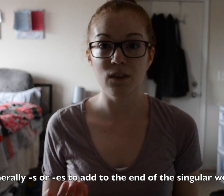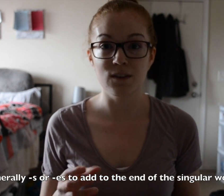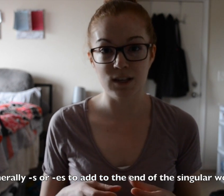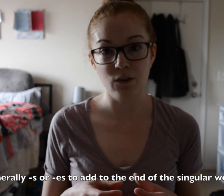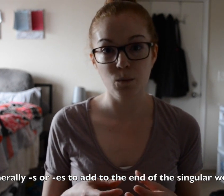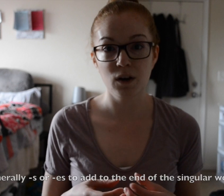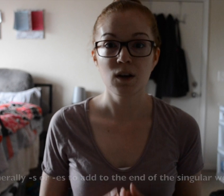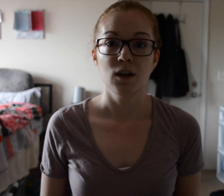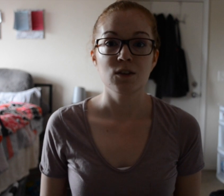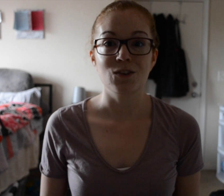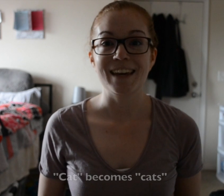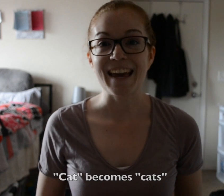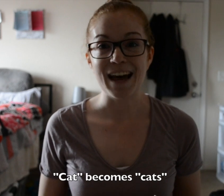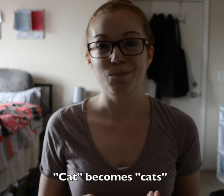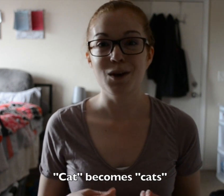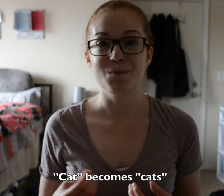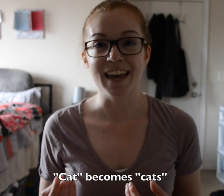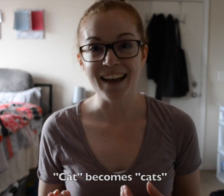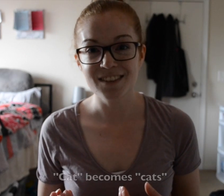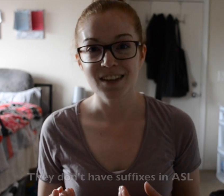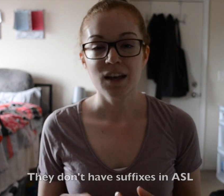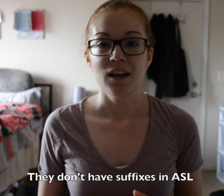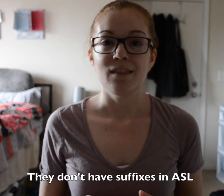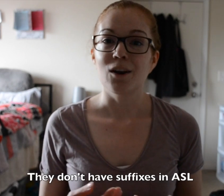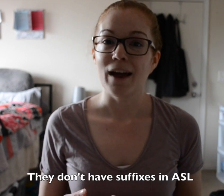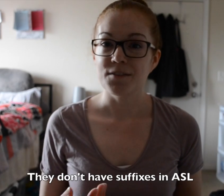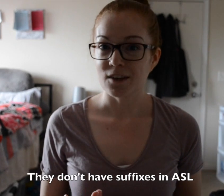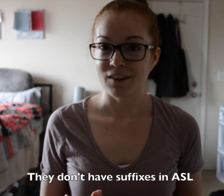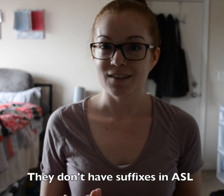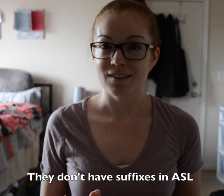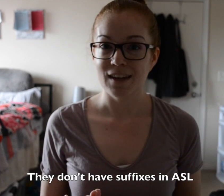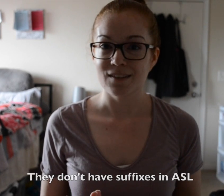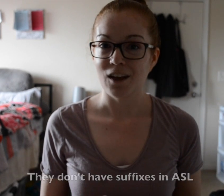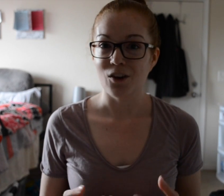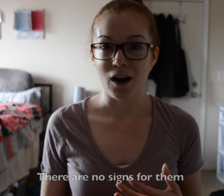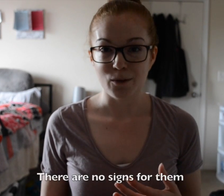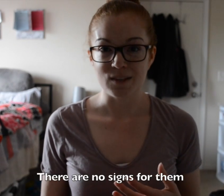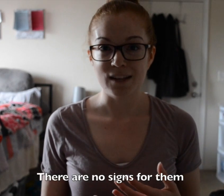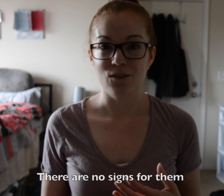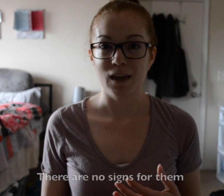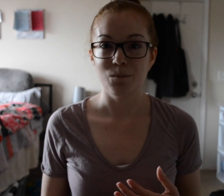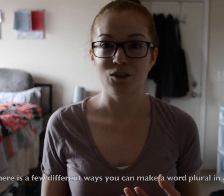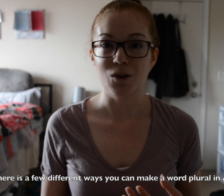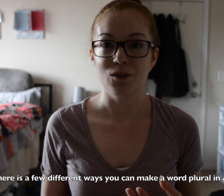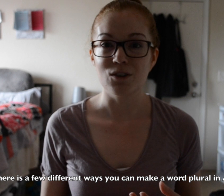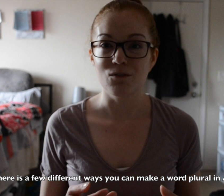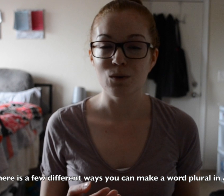the singular word. So like cat becomes cats. They don't have suffixes in ASL, there are no signs for them, so there's a few